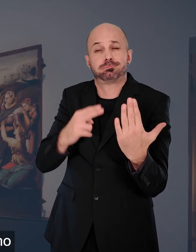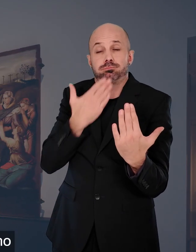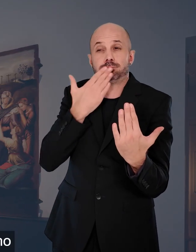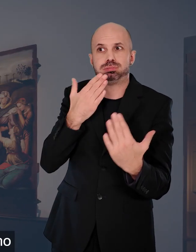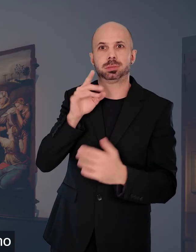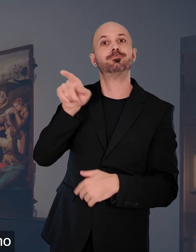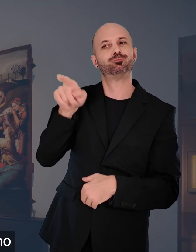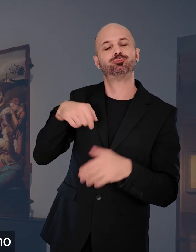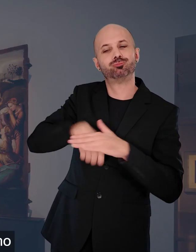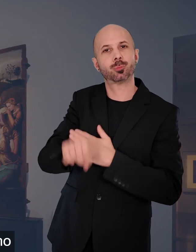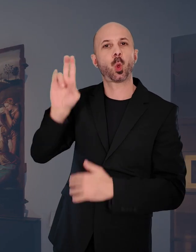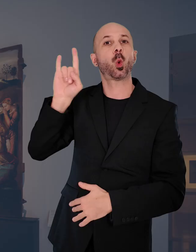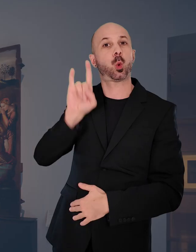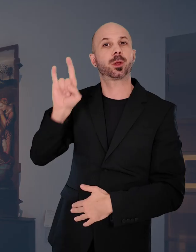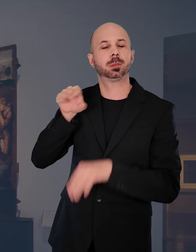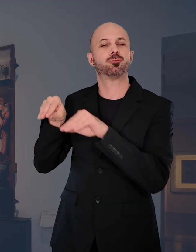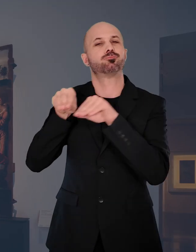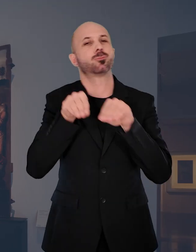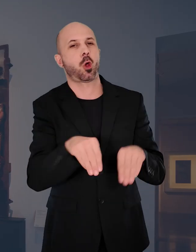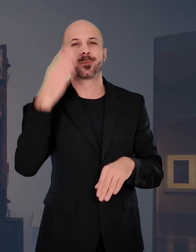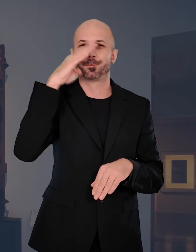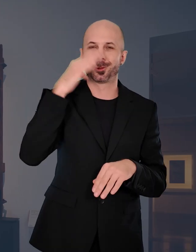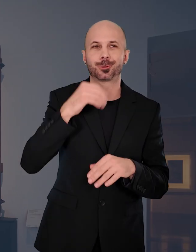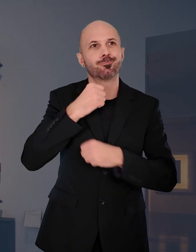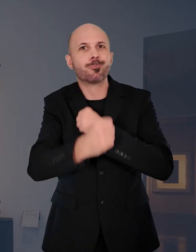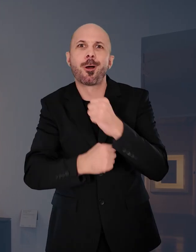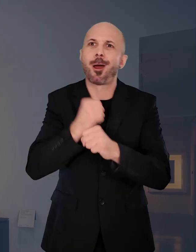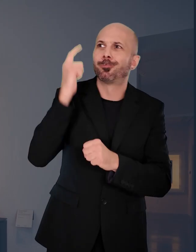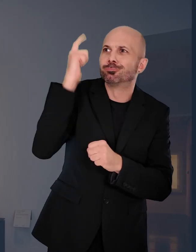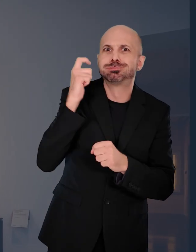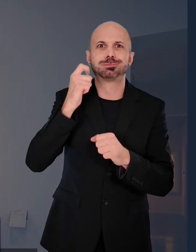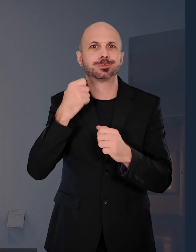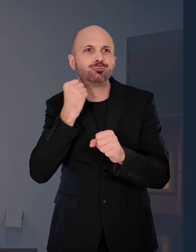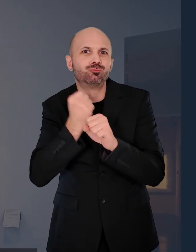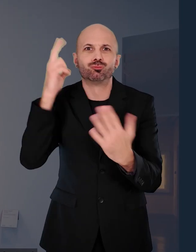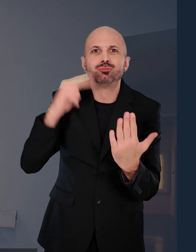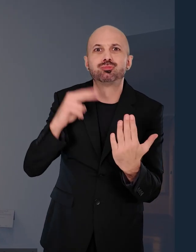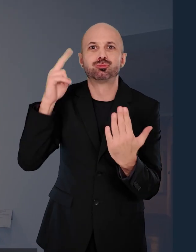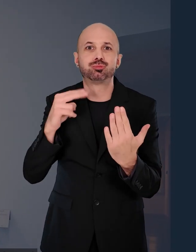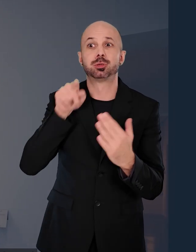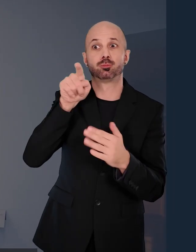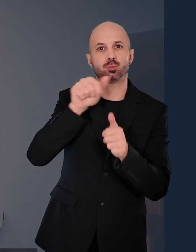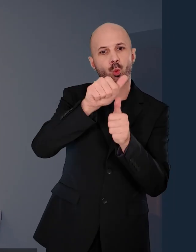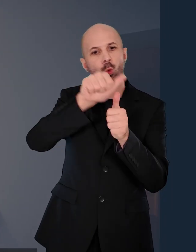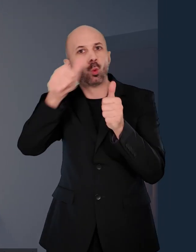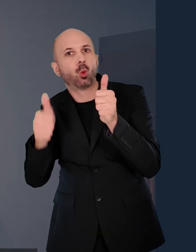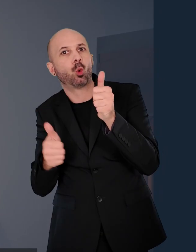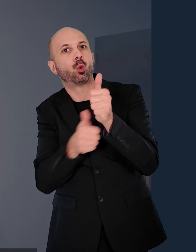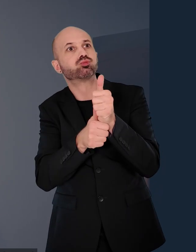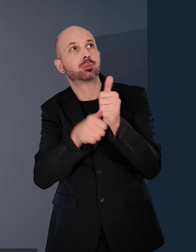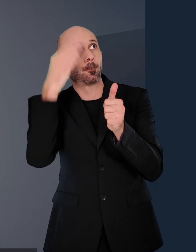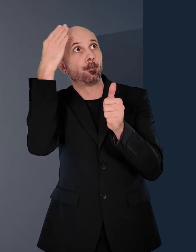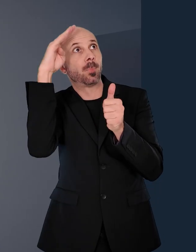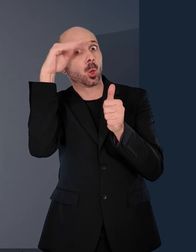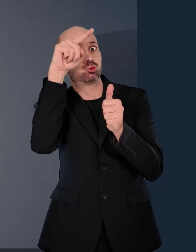from Urbino stayed in Perugia for several years at the start of his career as the pupil of Perugino,